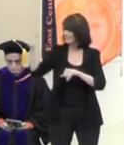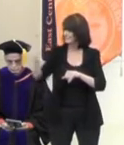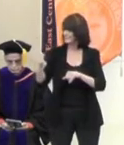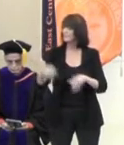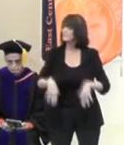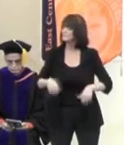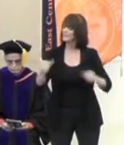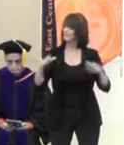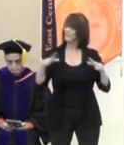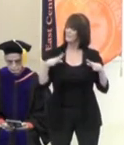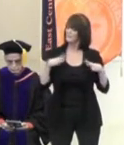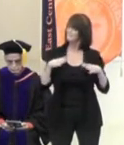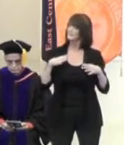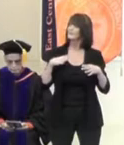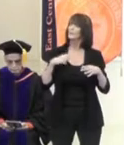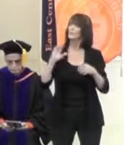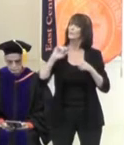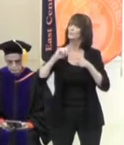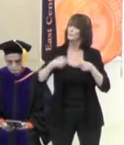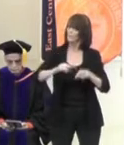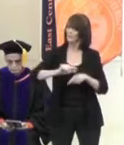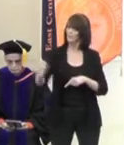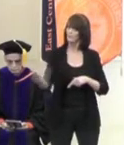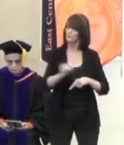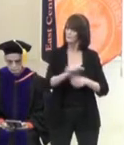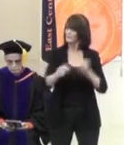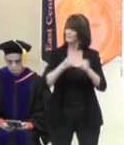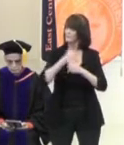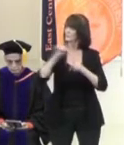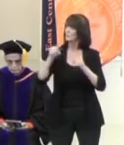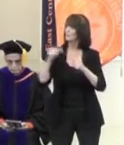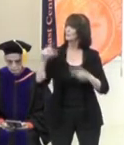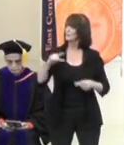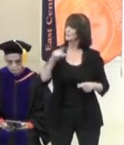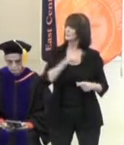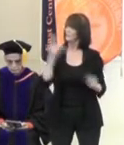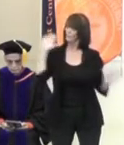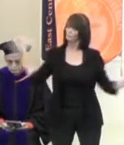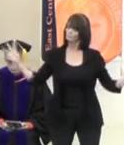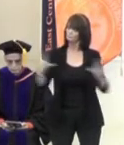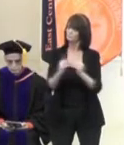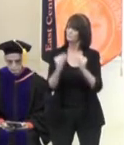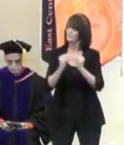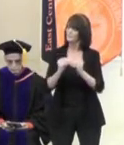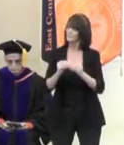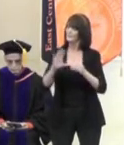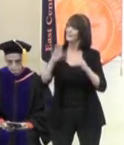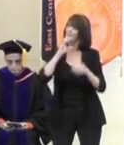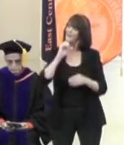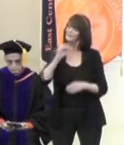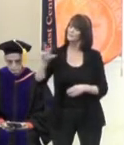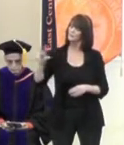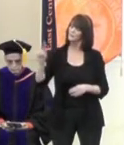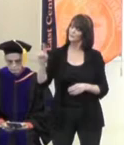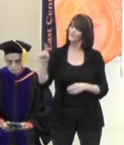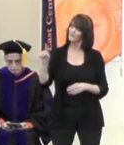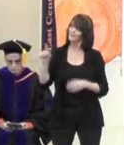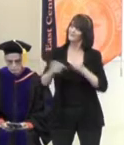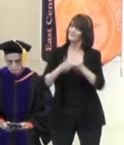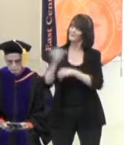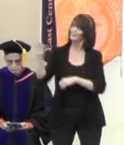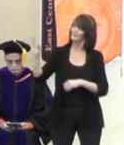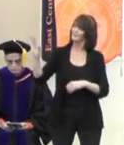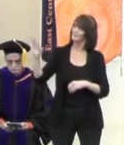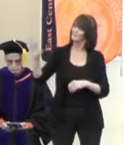of absence in alternate years when the legislature met. At the age of 31 in